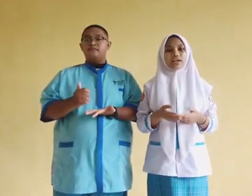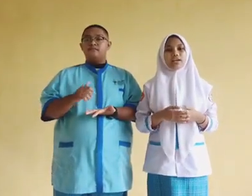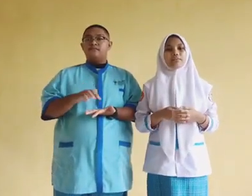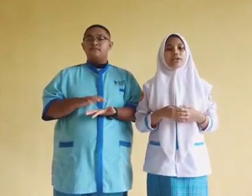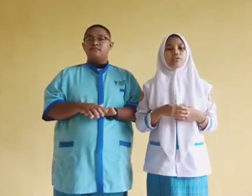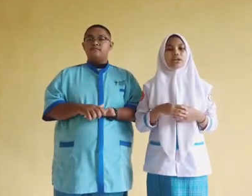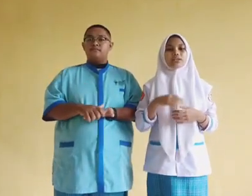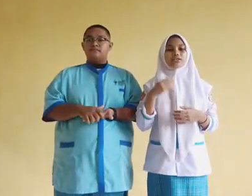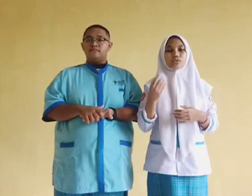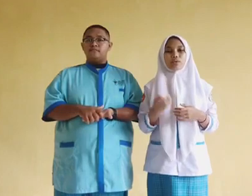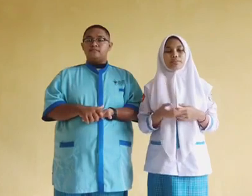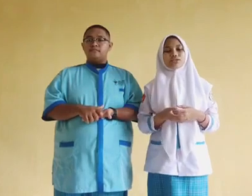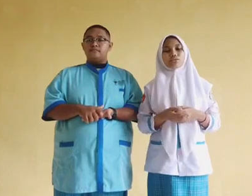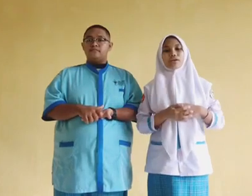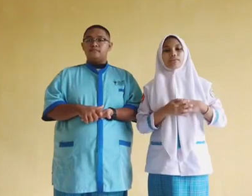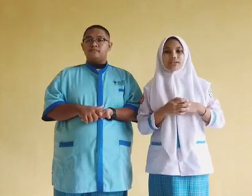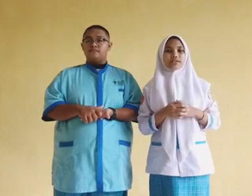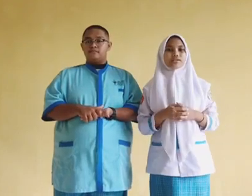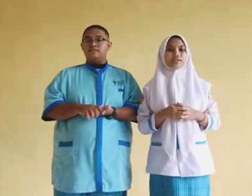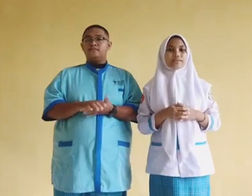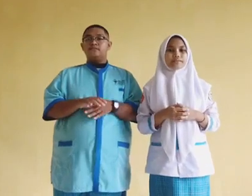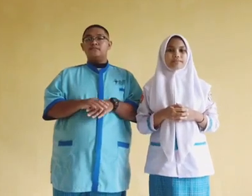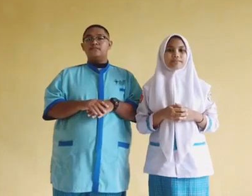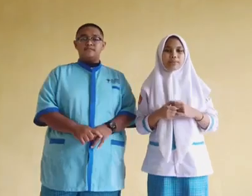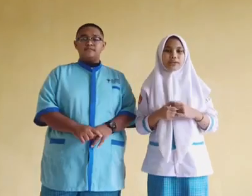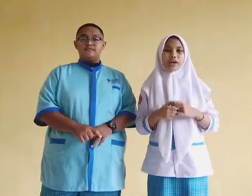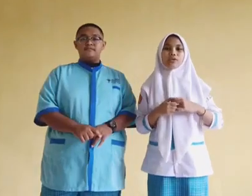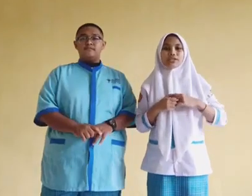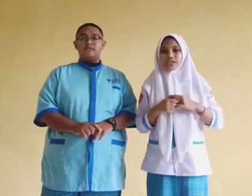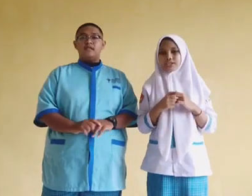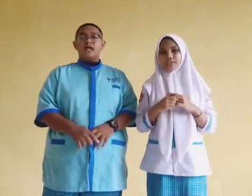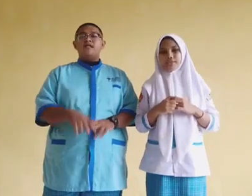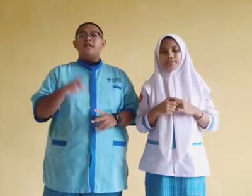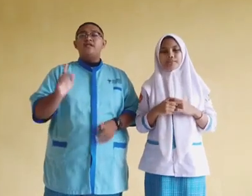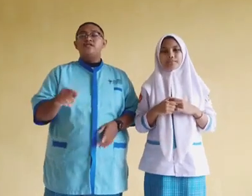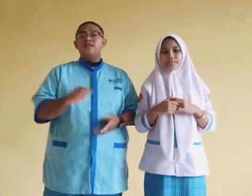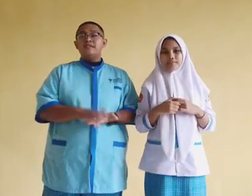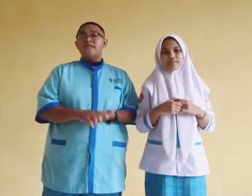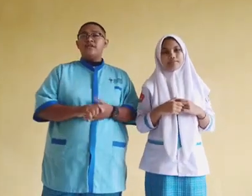0.90068 milliwatts per square meter. About our research. Thank you so much for your